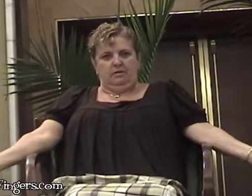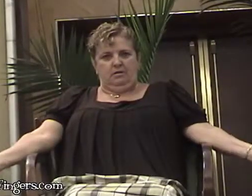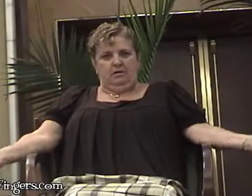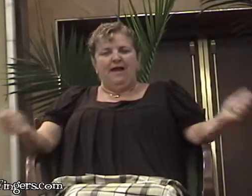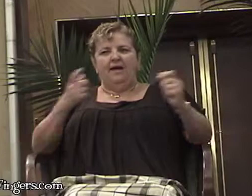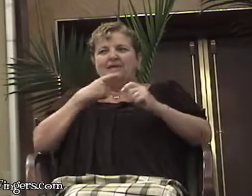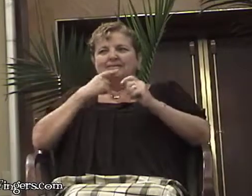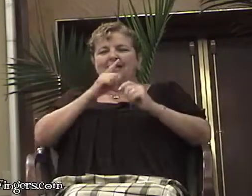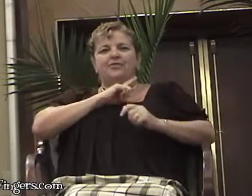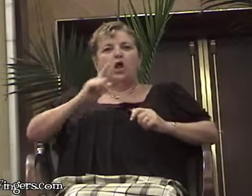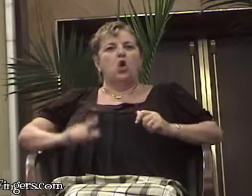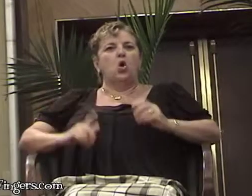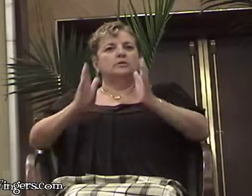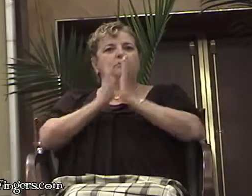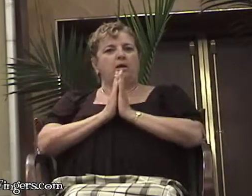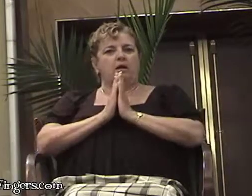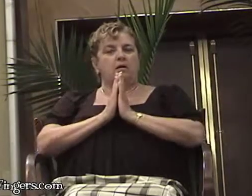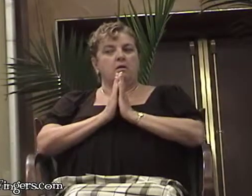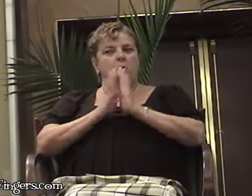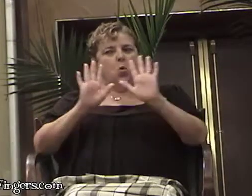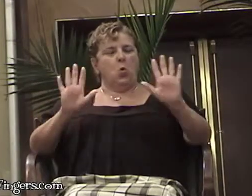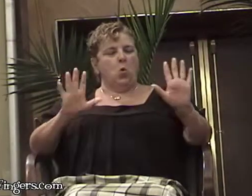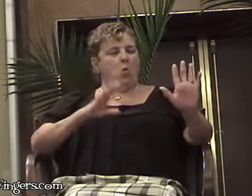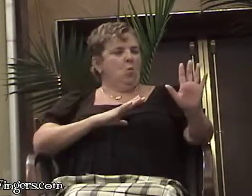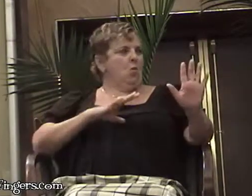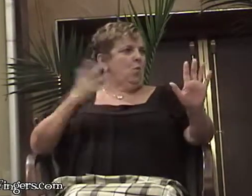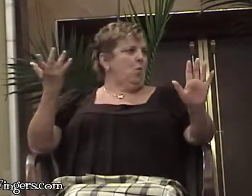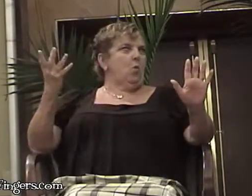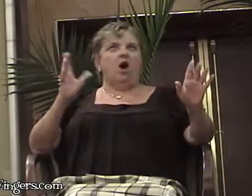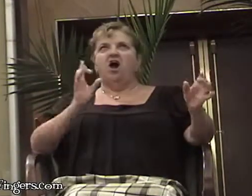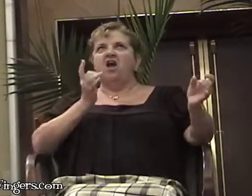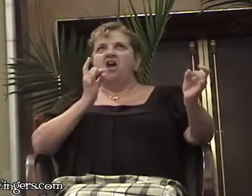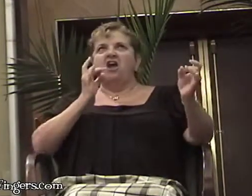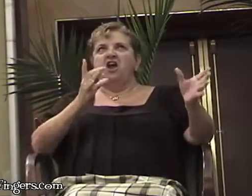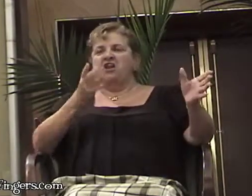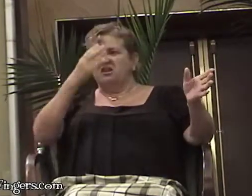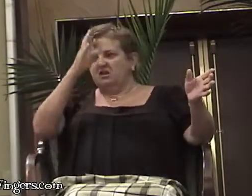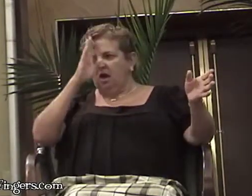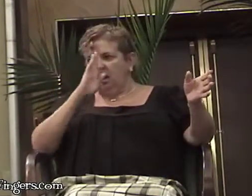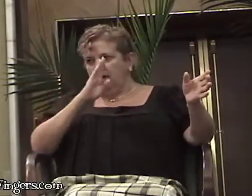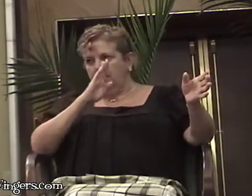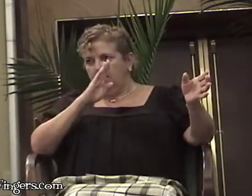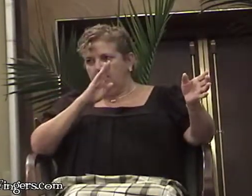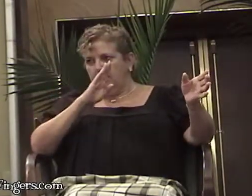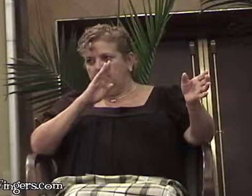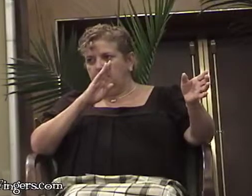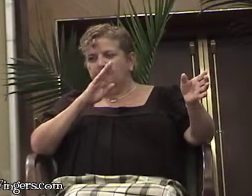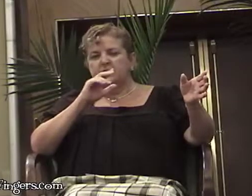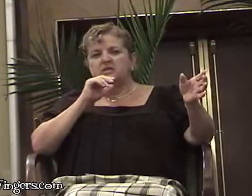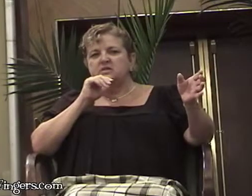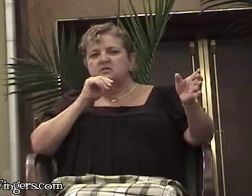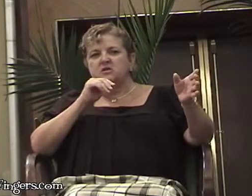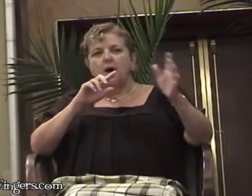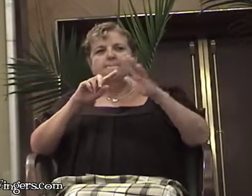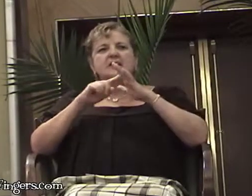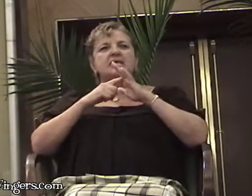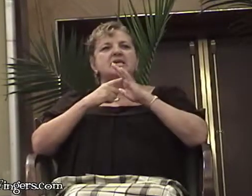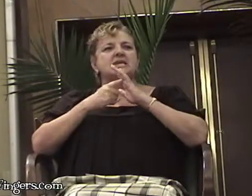do with you because I hated God. And I always tell people, I know they're strong words, but you know what? It doesn't even begin to sum up the feelings towards God.